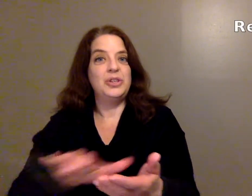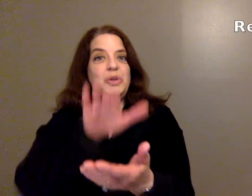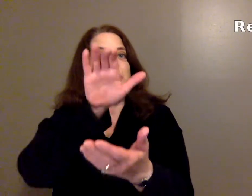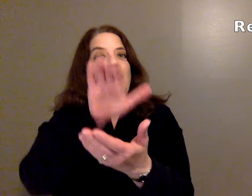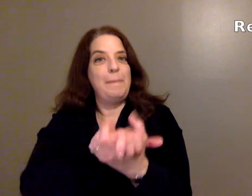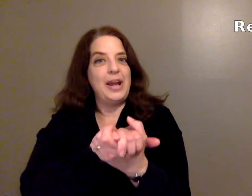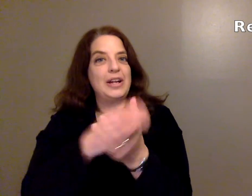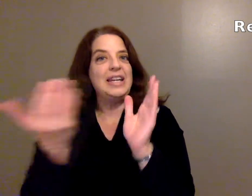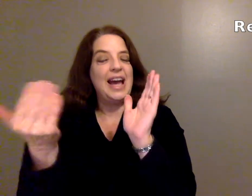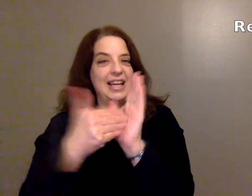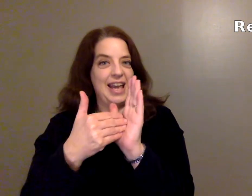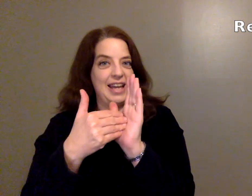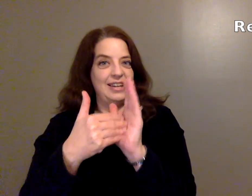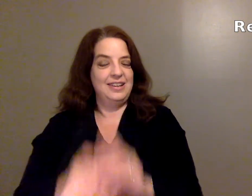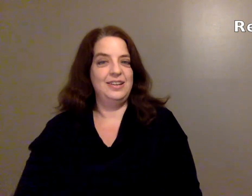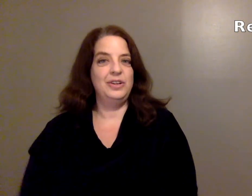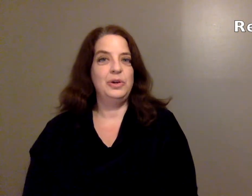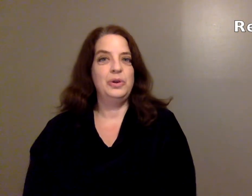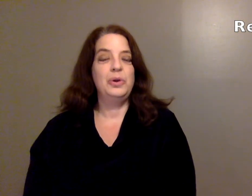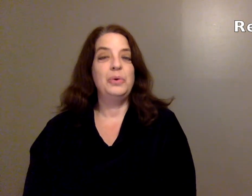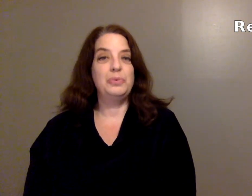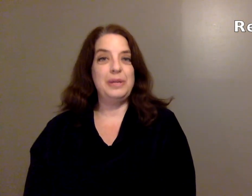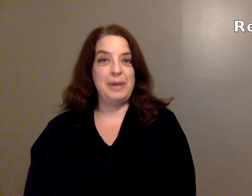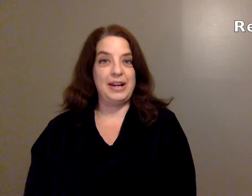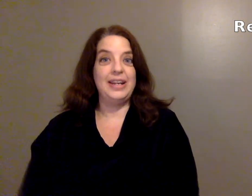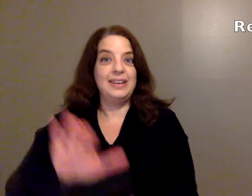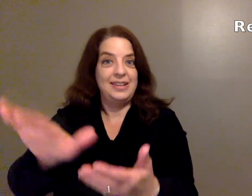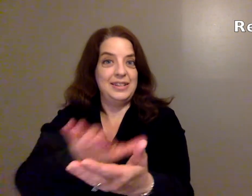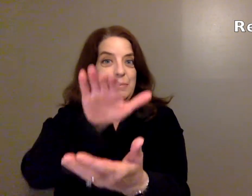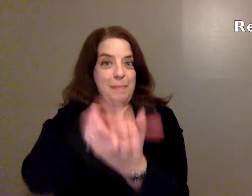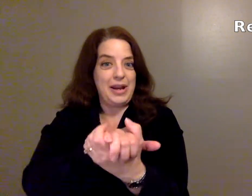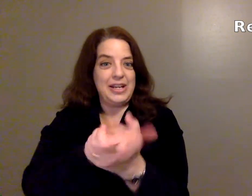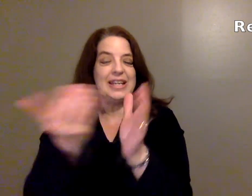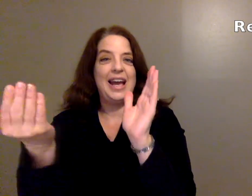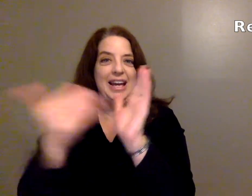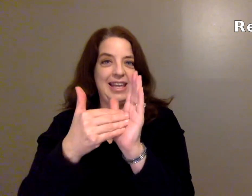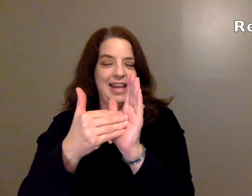you marry again. Remarried is married again.